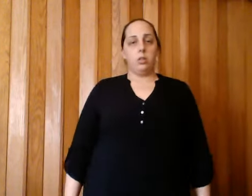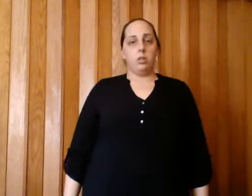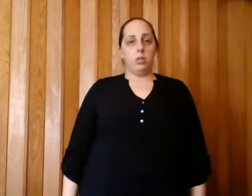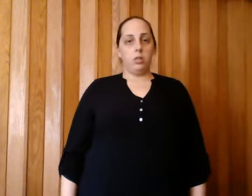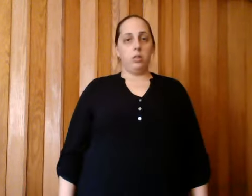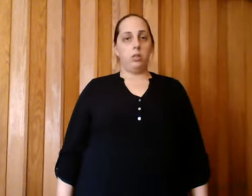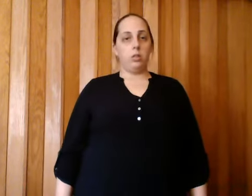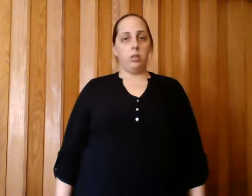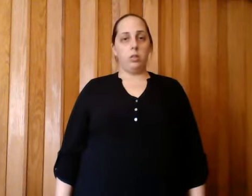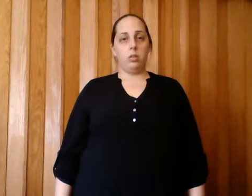remember the film.